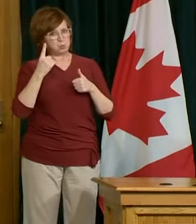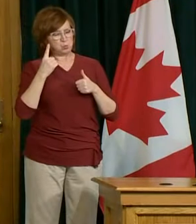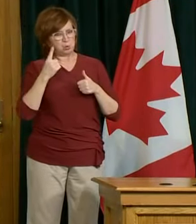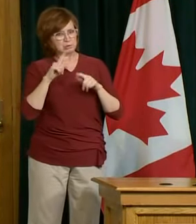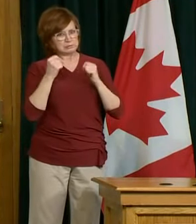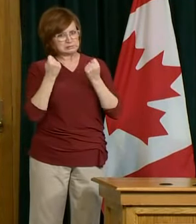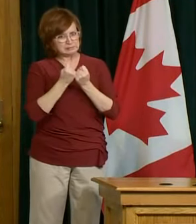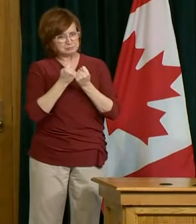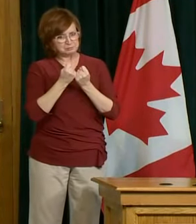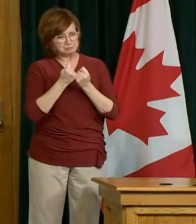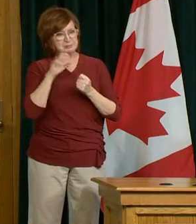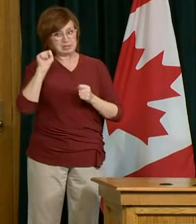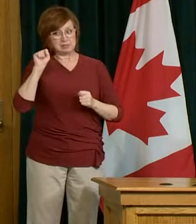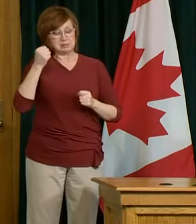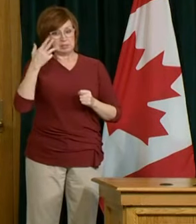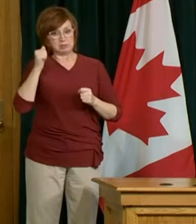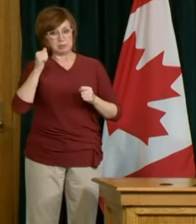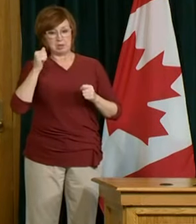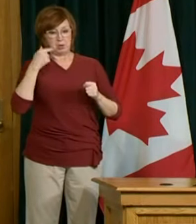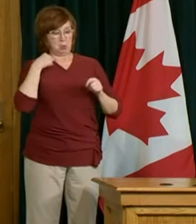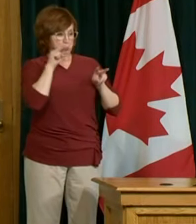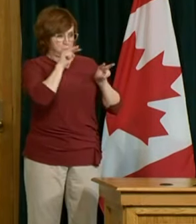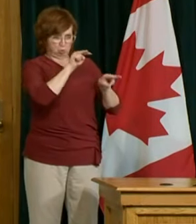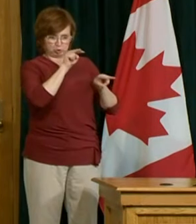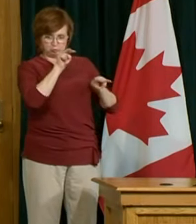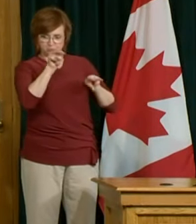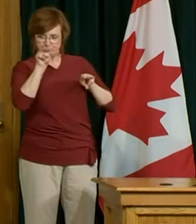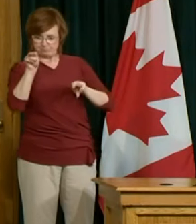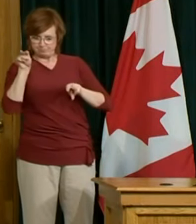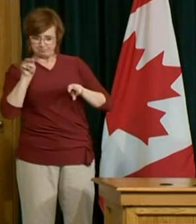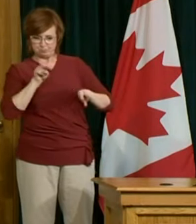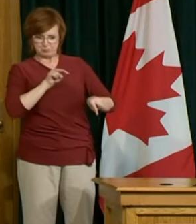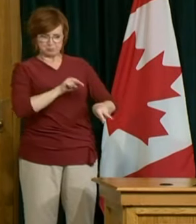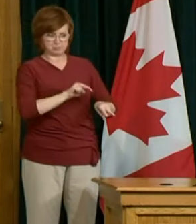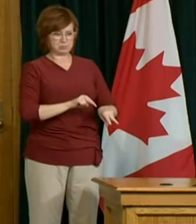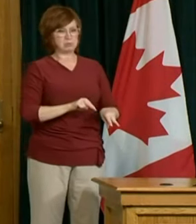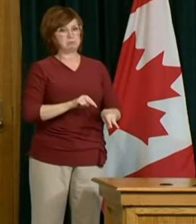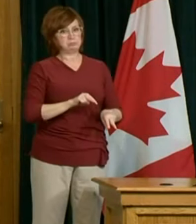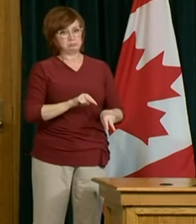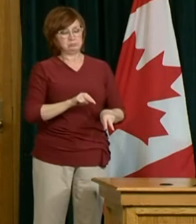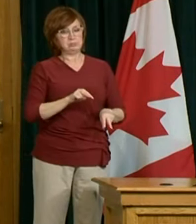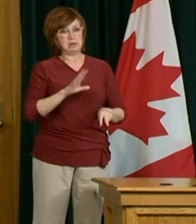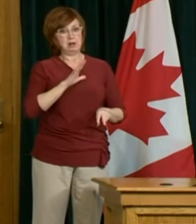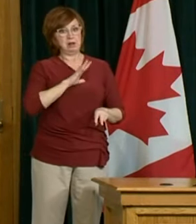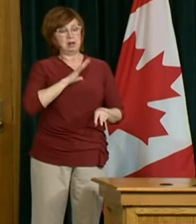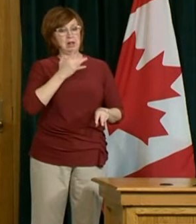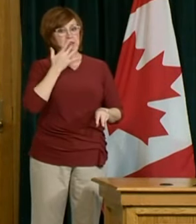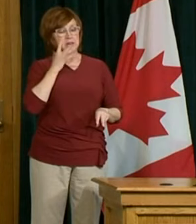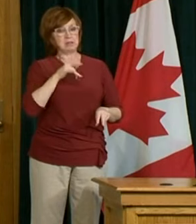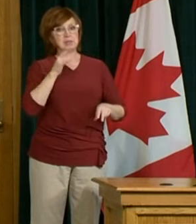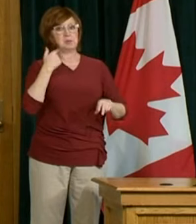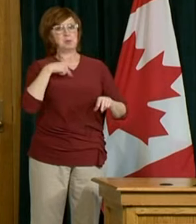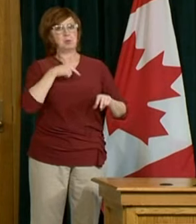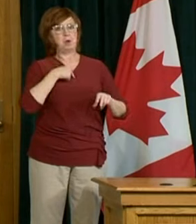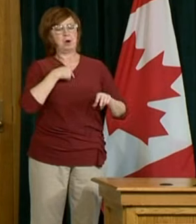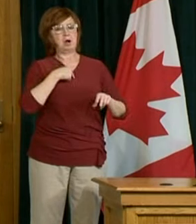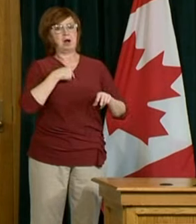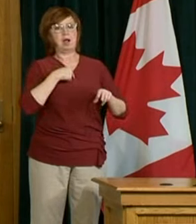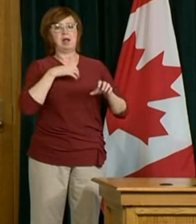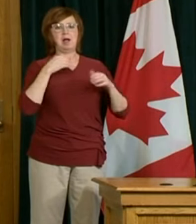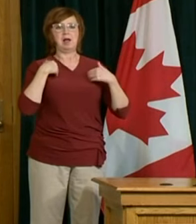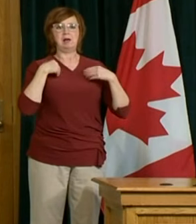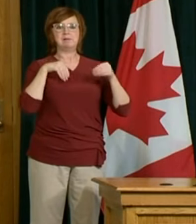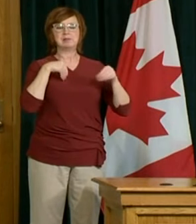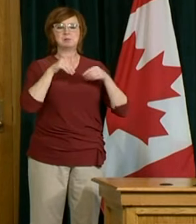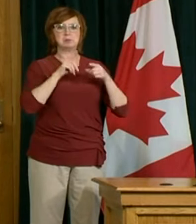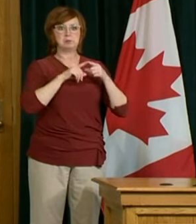has eyes on where we have availability. And we will move patients if hospitalizations are required. And to Dr. Shahab's point,